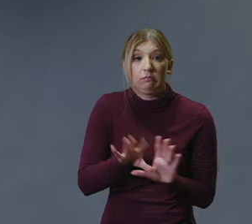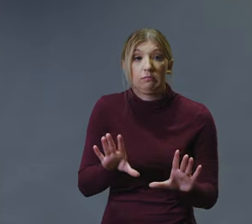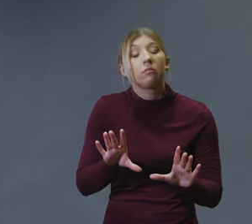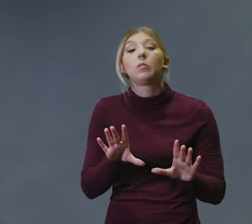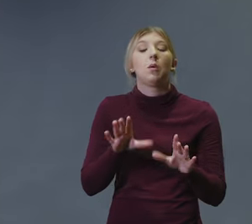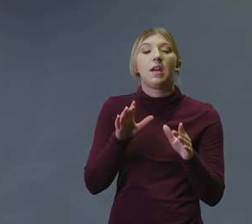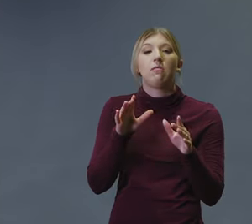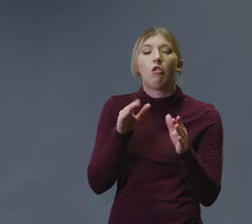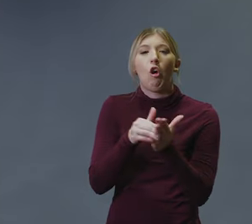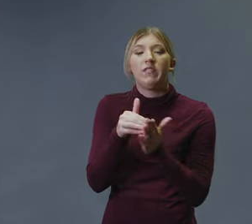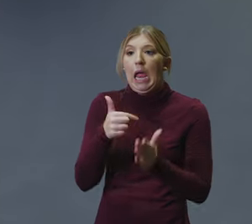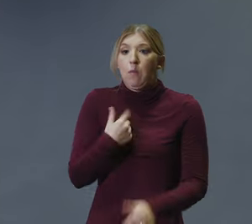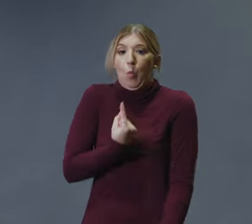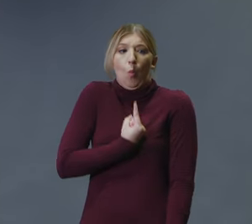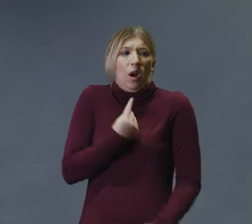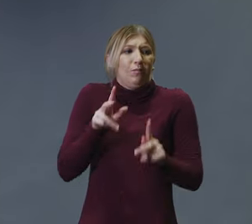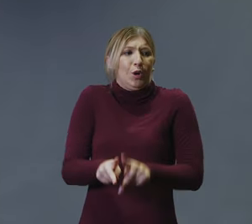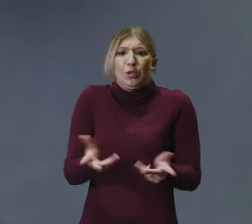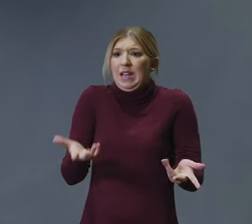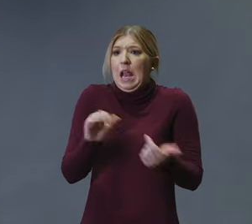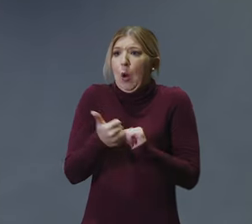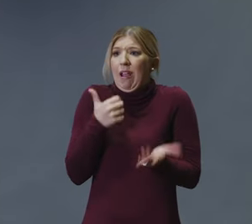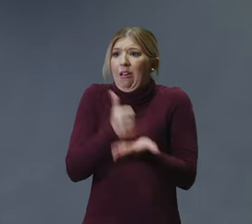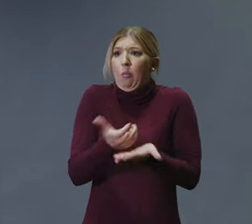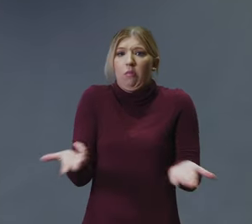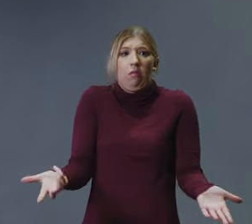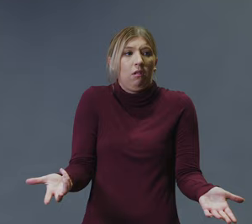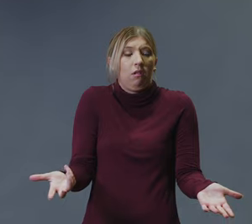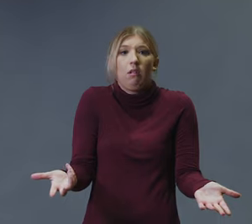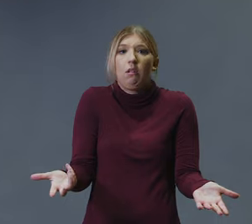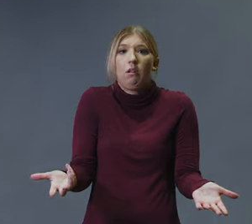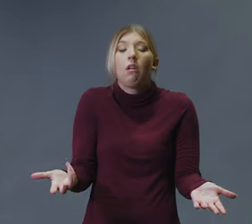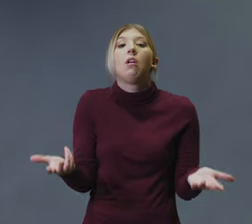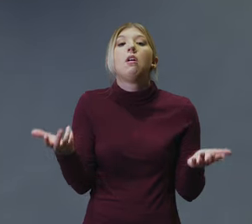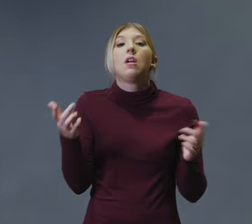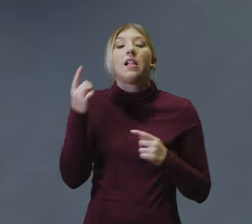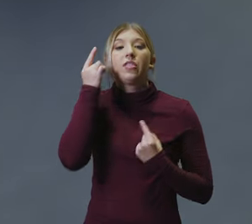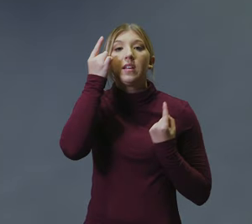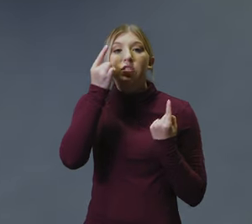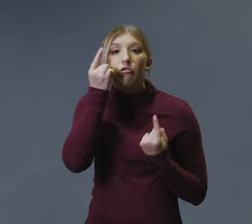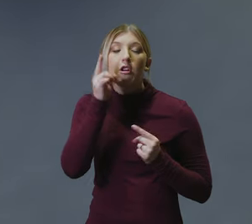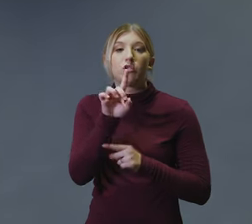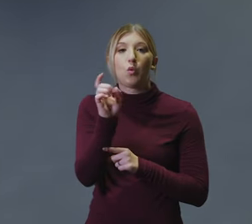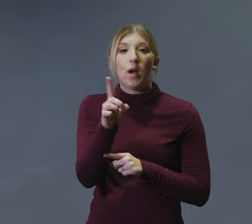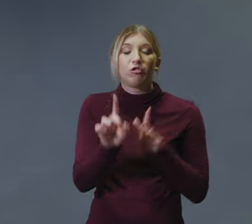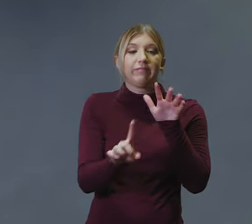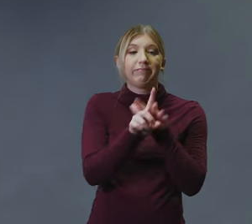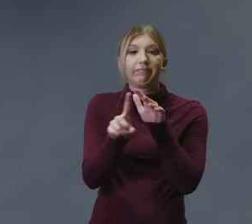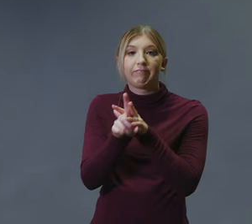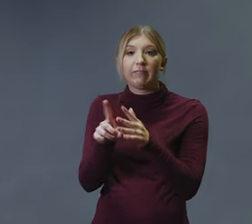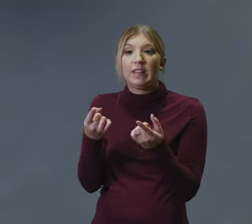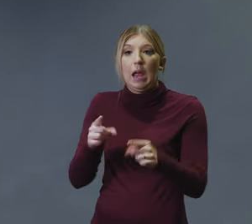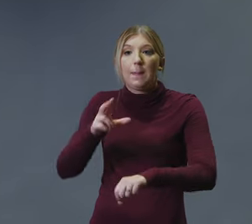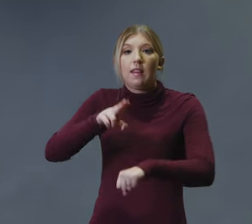I often think, well, I'm just one person. What in the world can I do? These thoughts and questions come naturally to